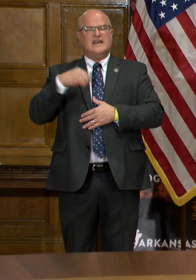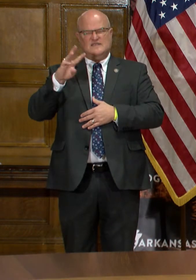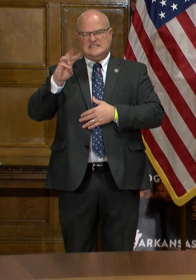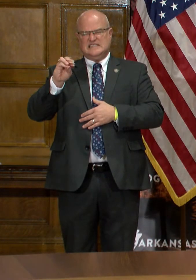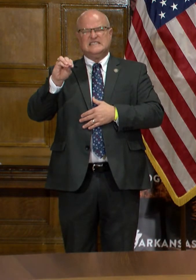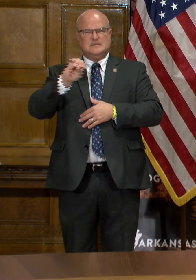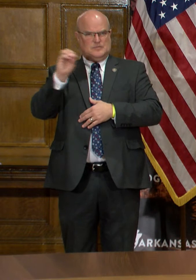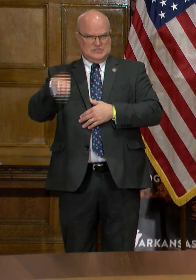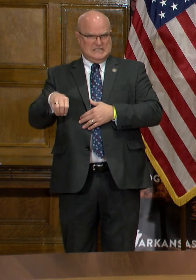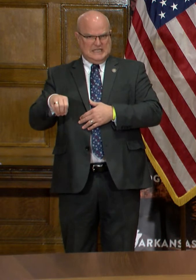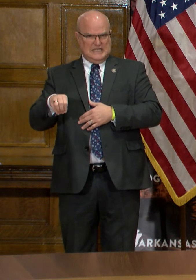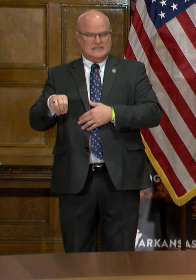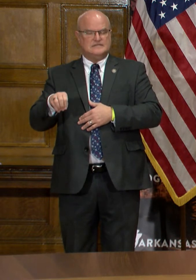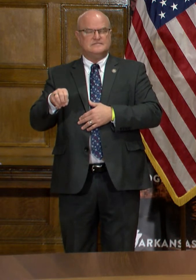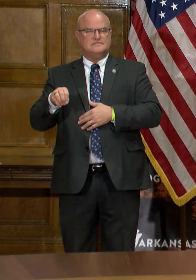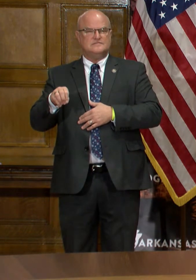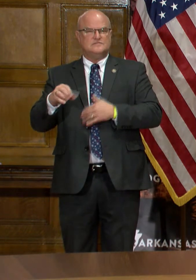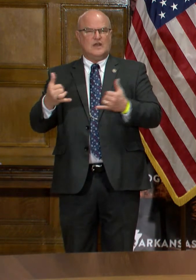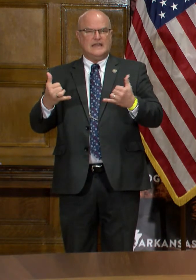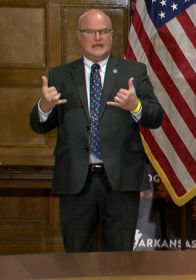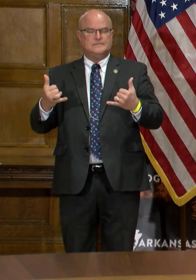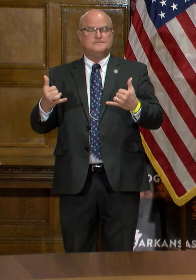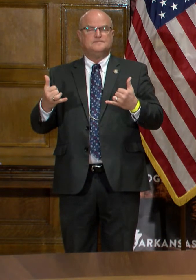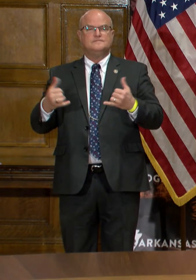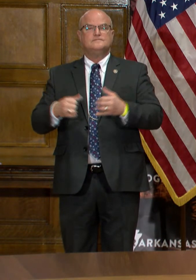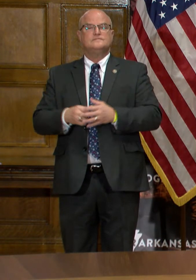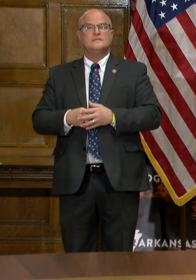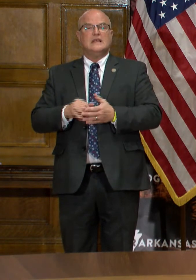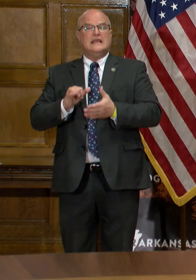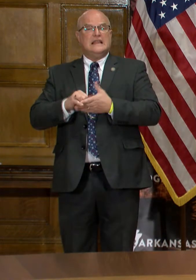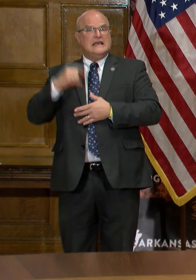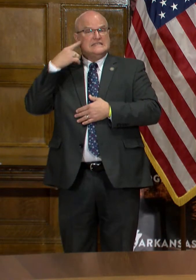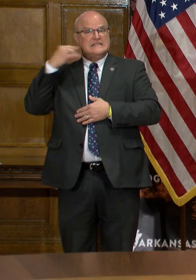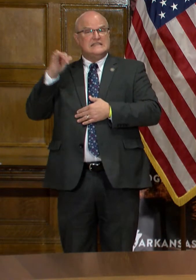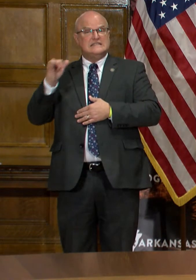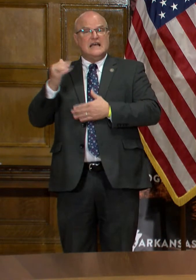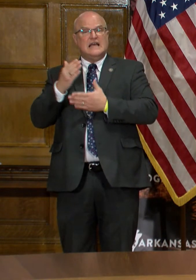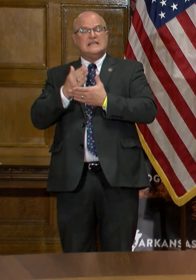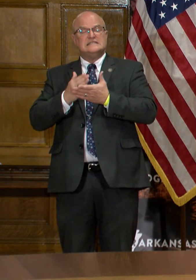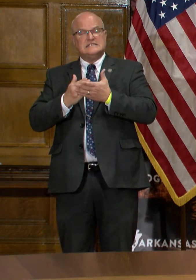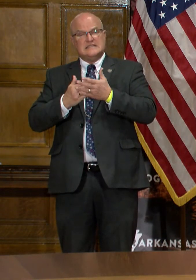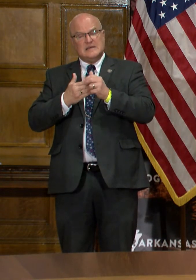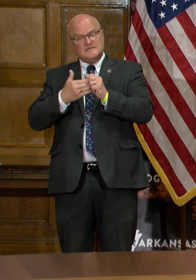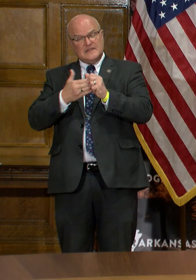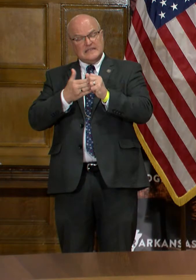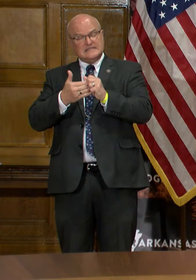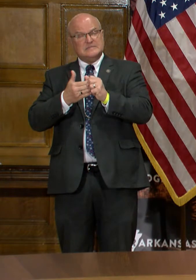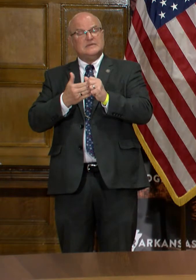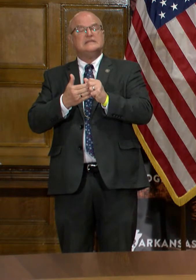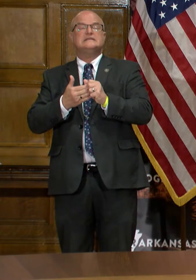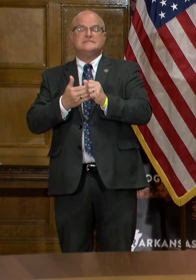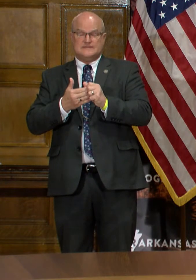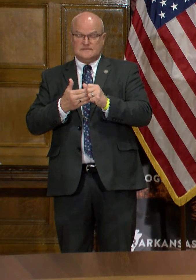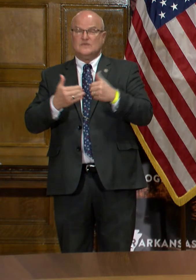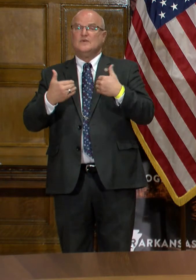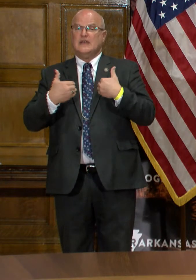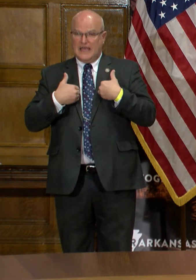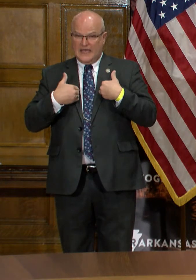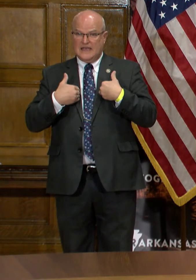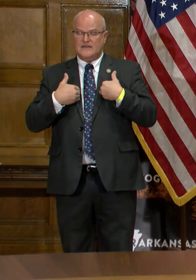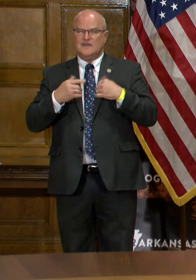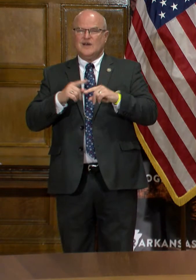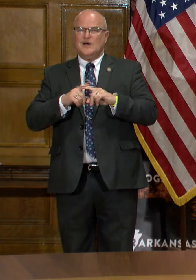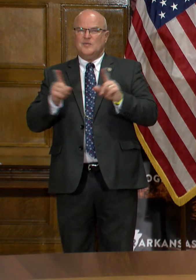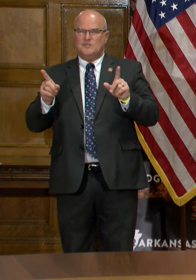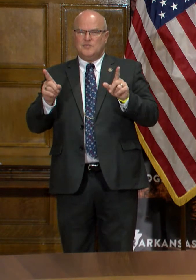60% ventilator capacity. Now, that sounds like there's some margin there, and there is some margin, but when you